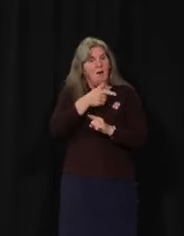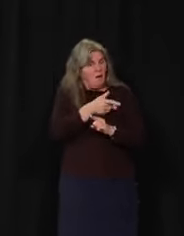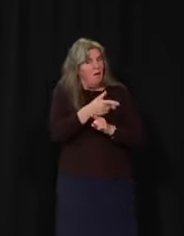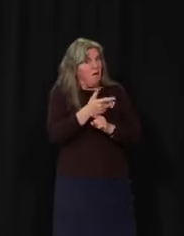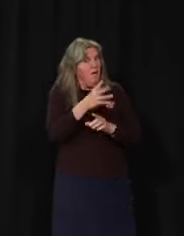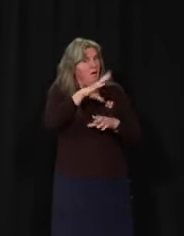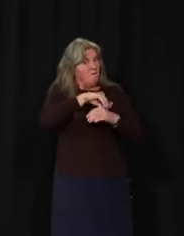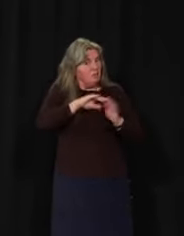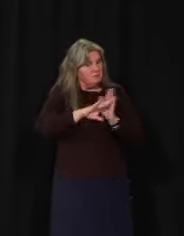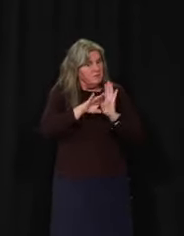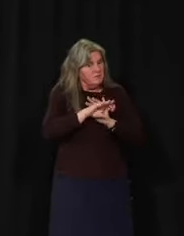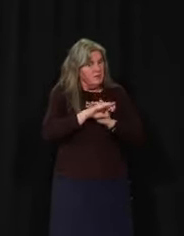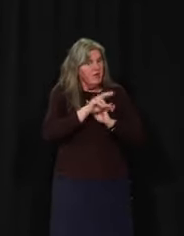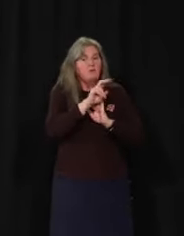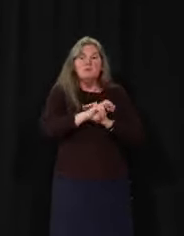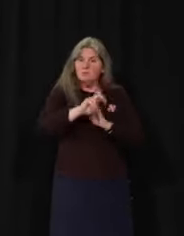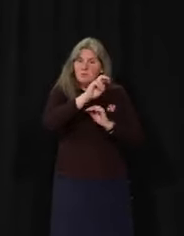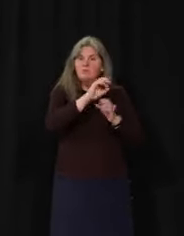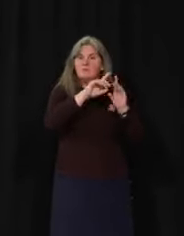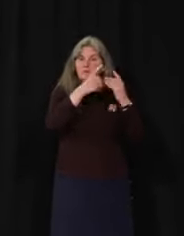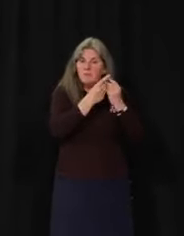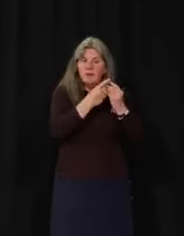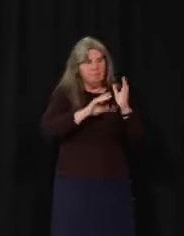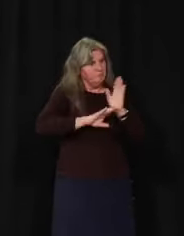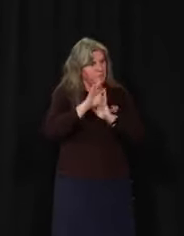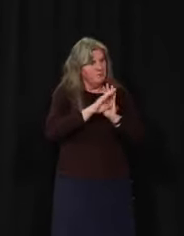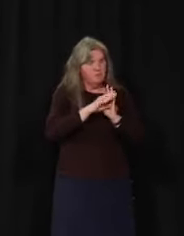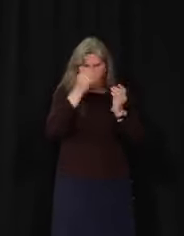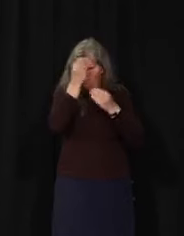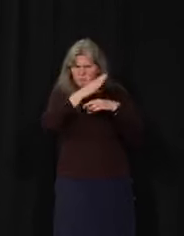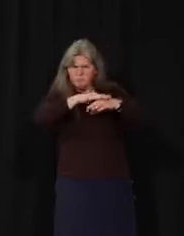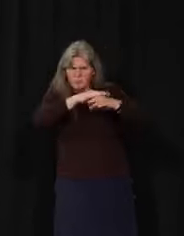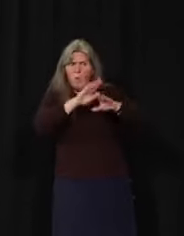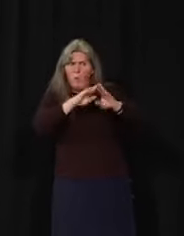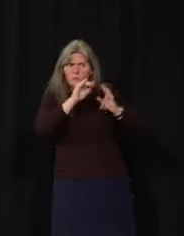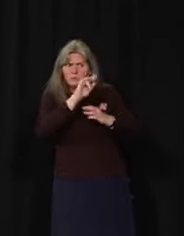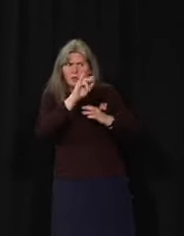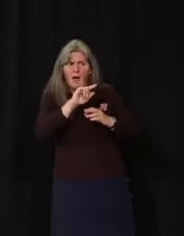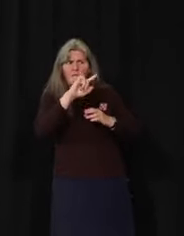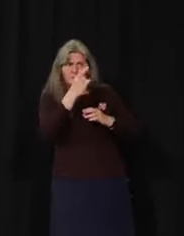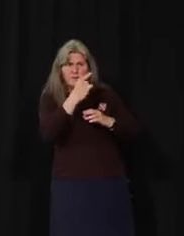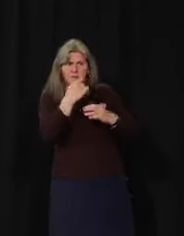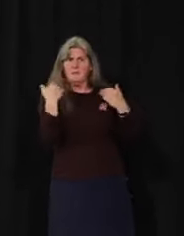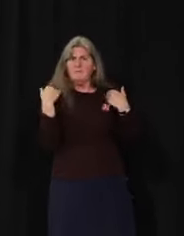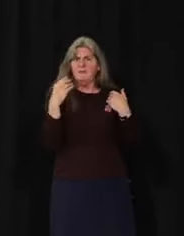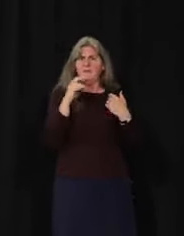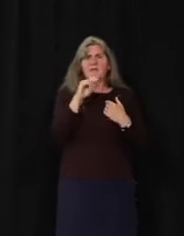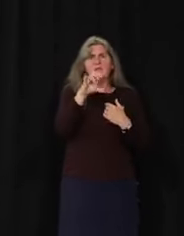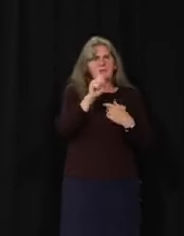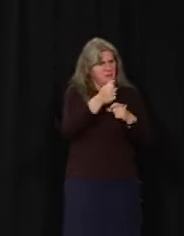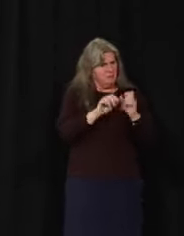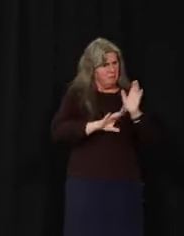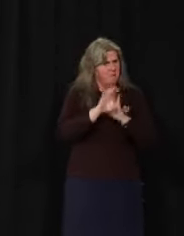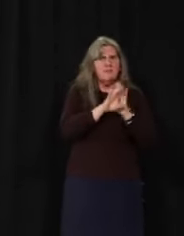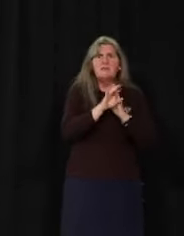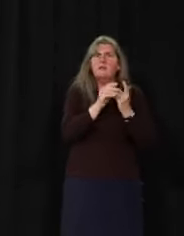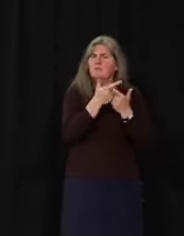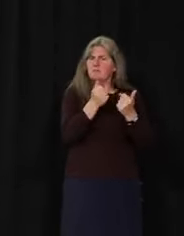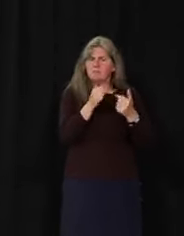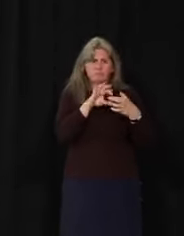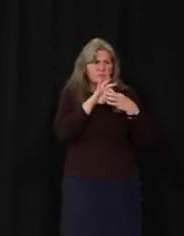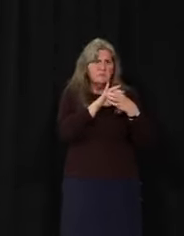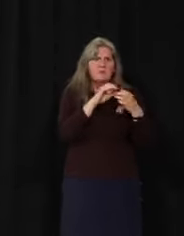to hedge and to say that we are looking to open up on July 1st, I think Minister Dendies and her team did a fantastic job of